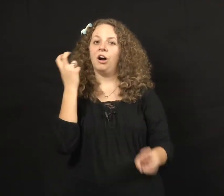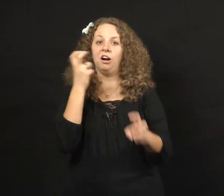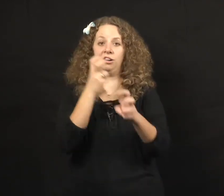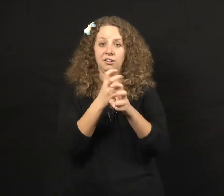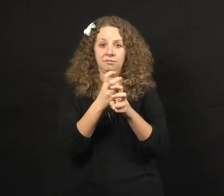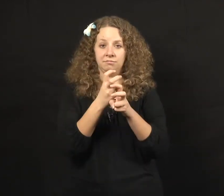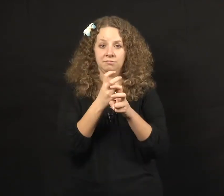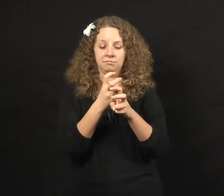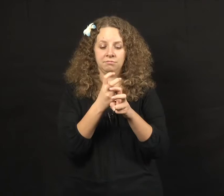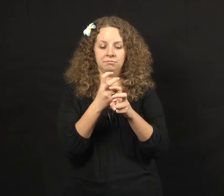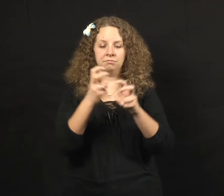Hard.